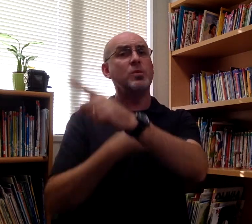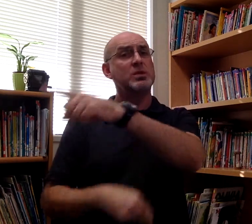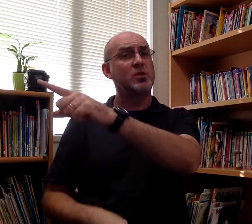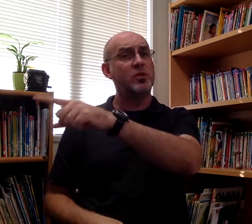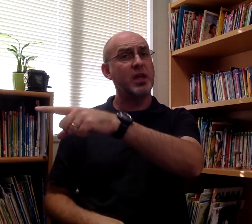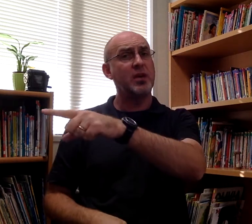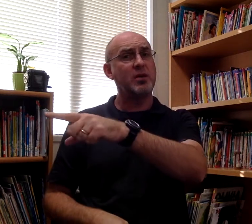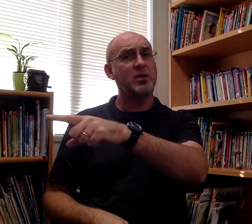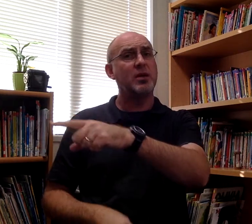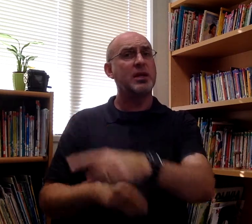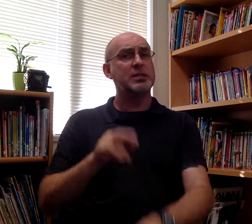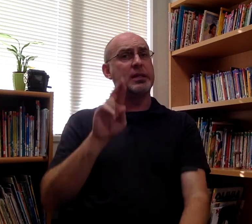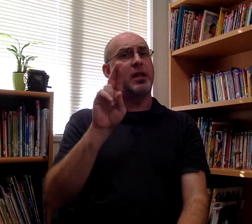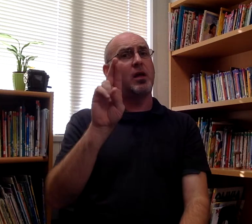is over there, it's in the